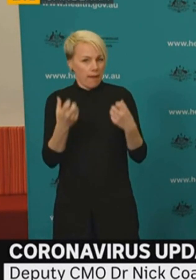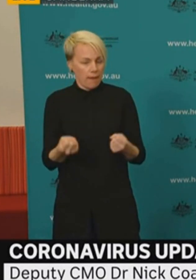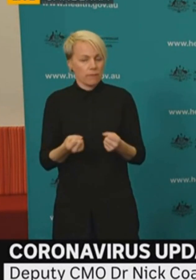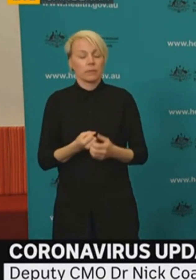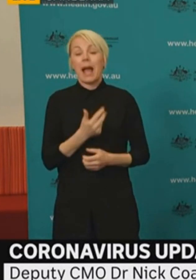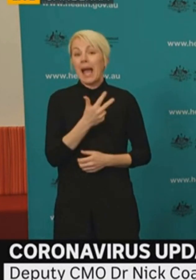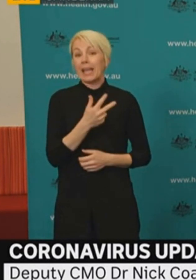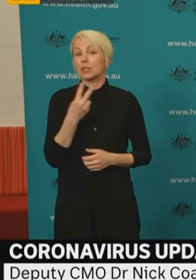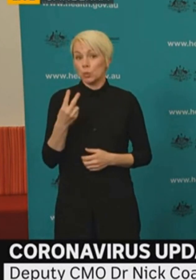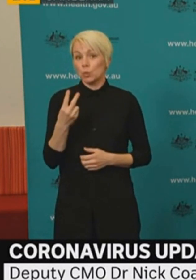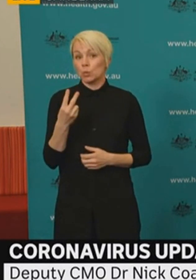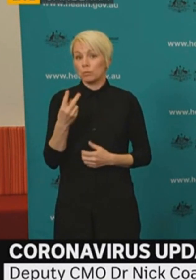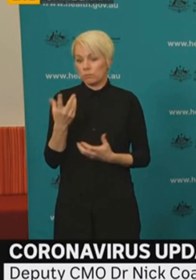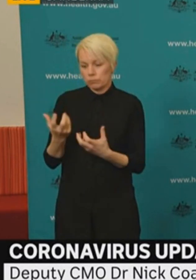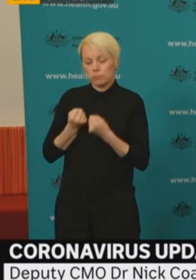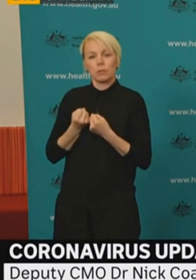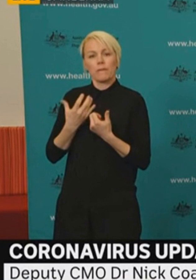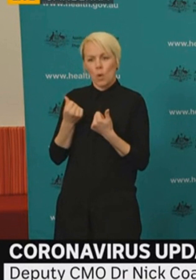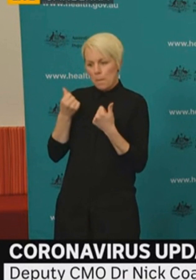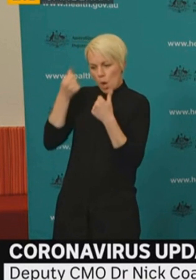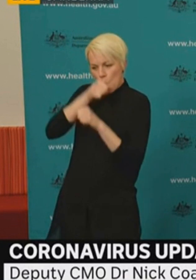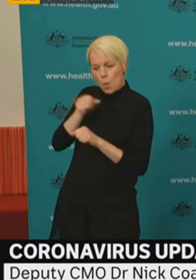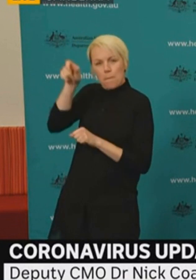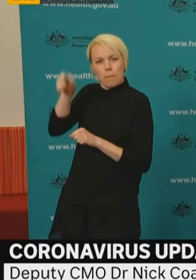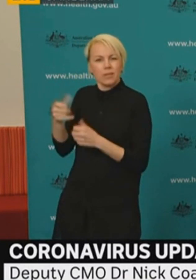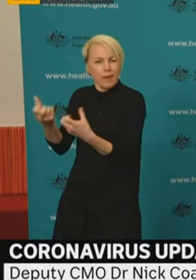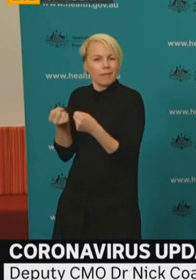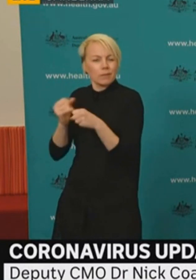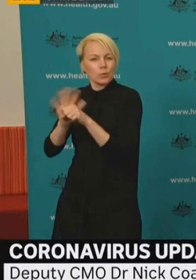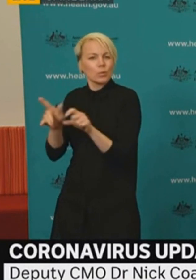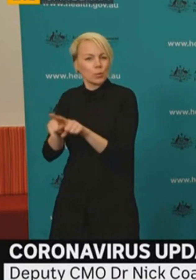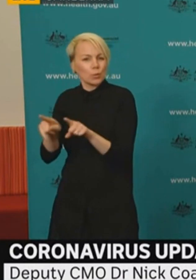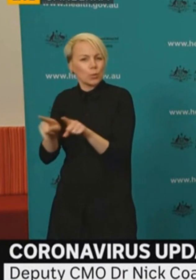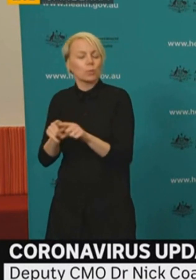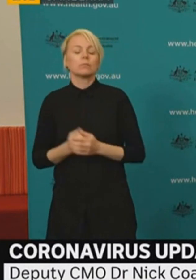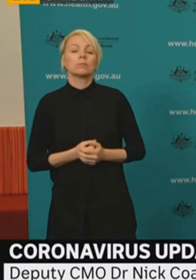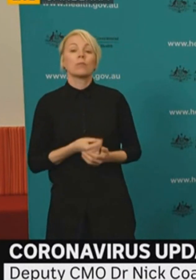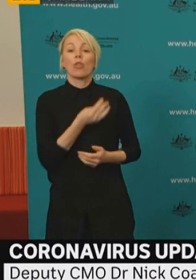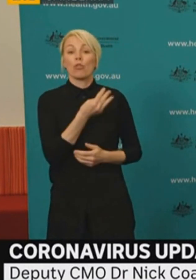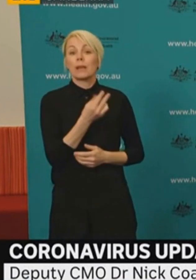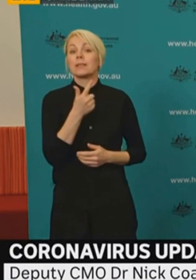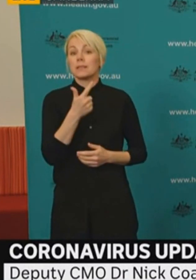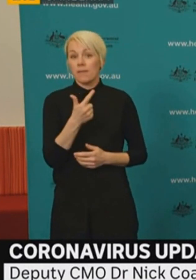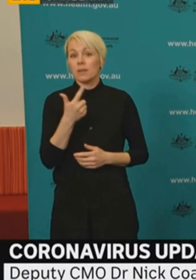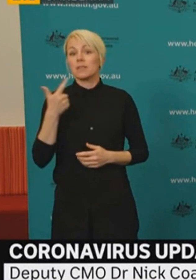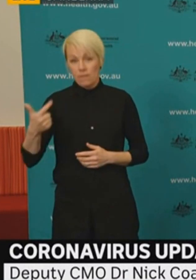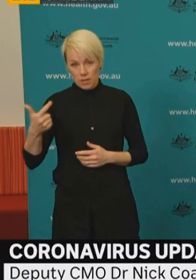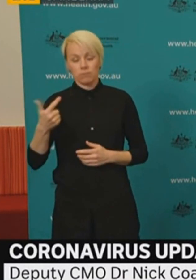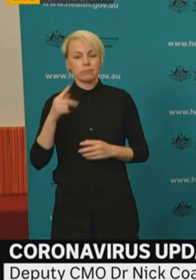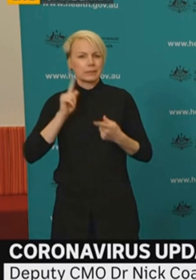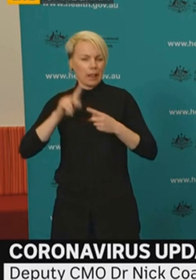those were known contacts of people with COVID-19, and 377 remain under